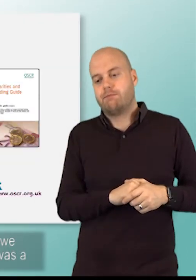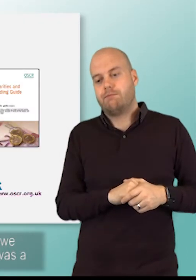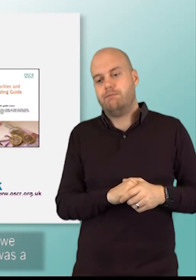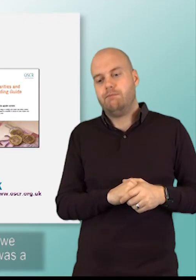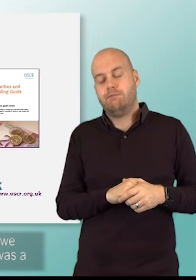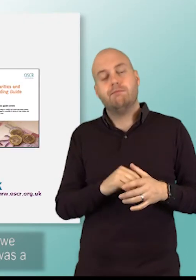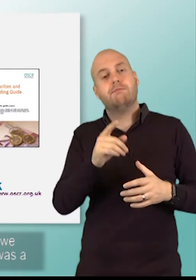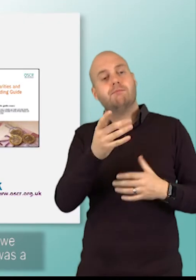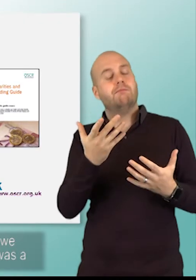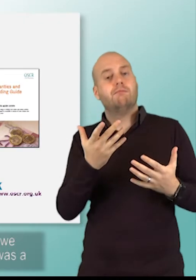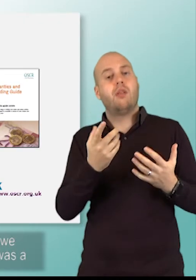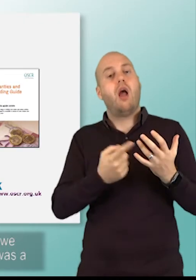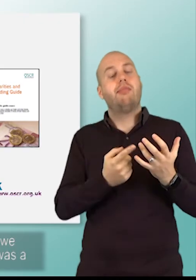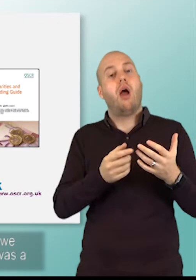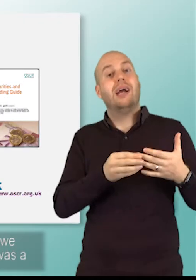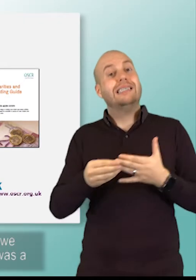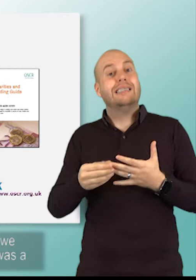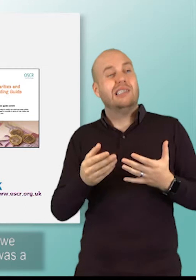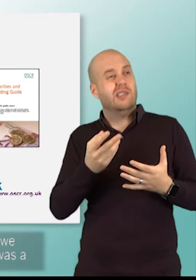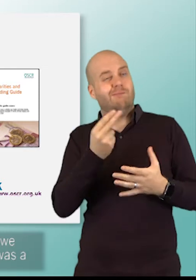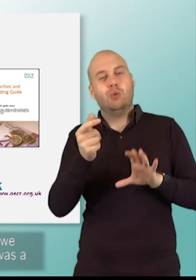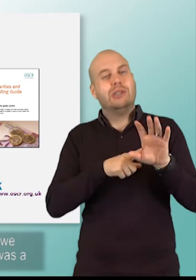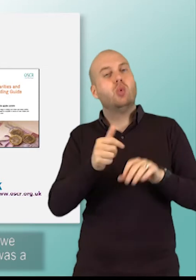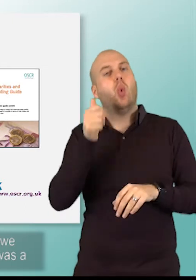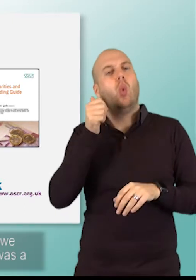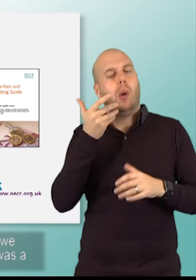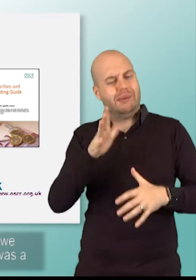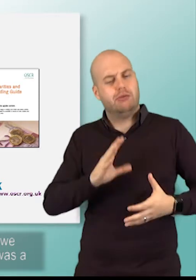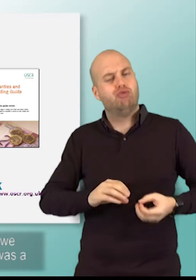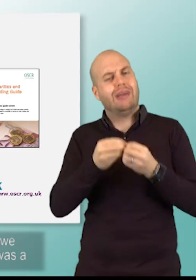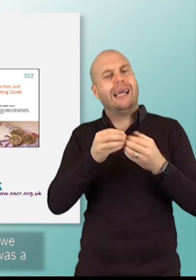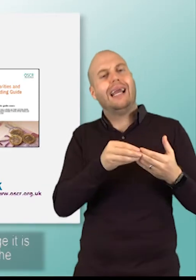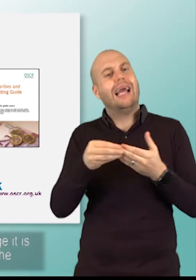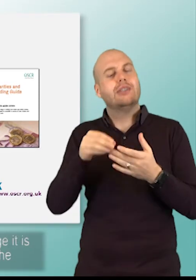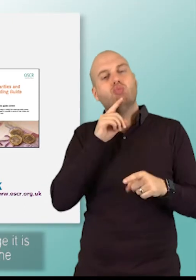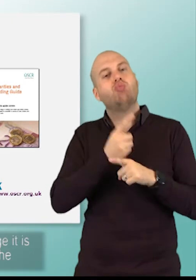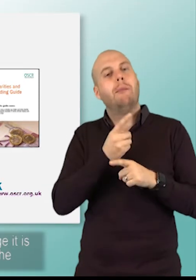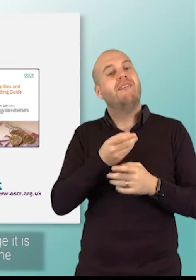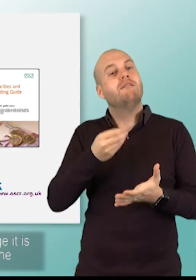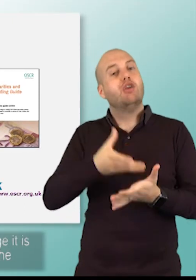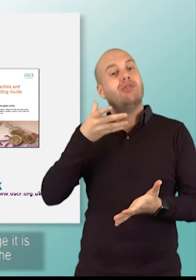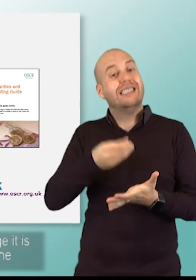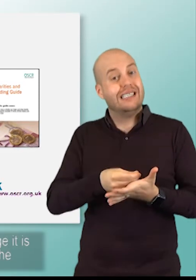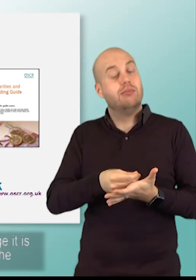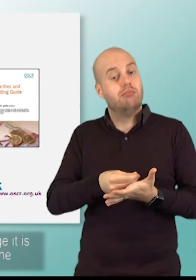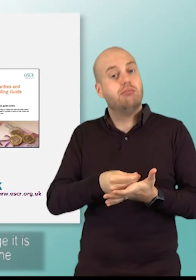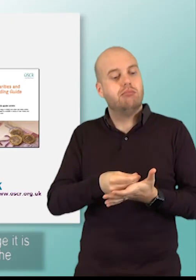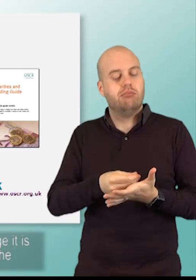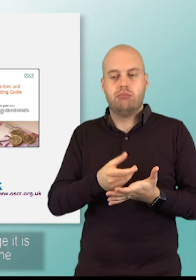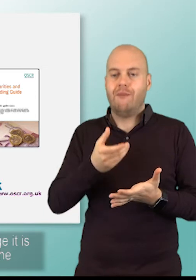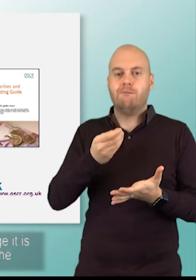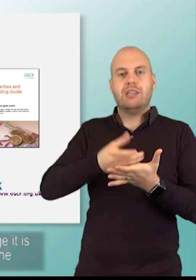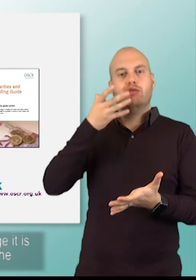we, a couple of years ago, produced guidance around fundraising when there was a review of how fundraising was